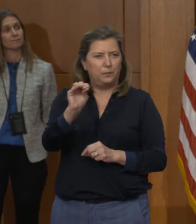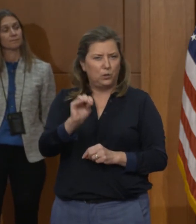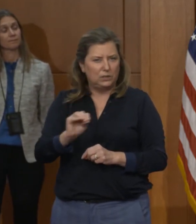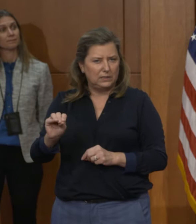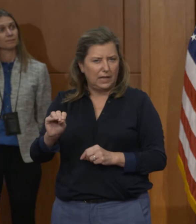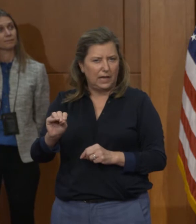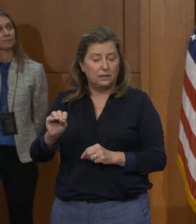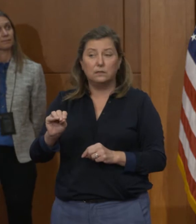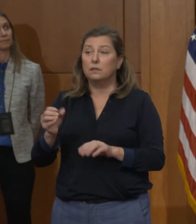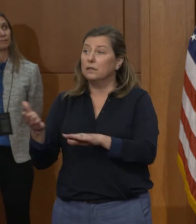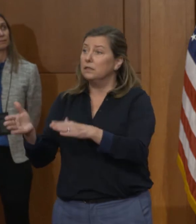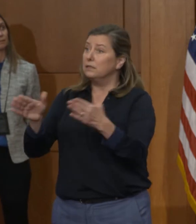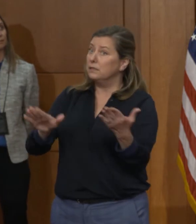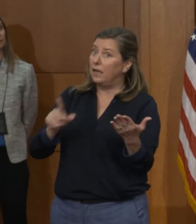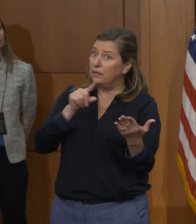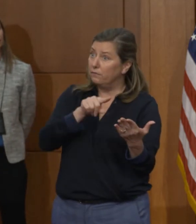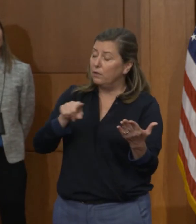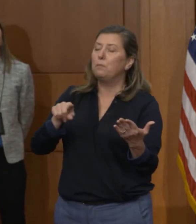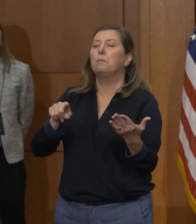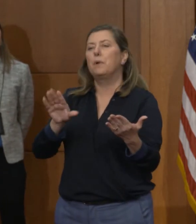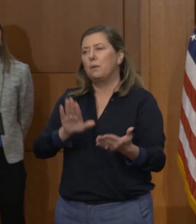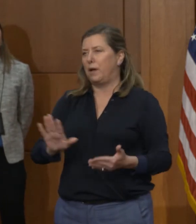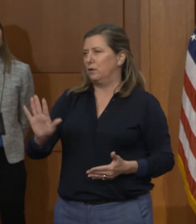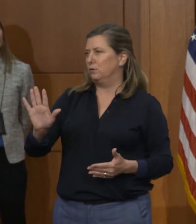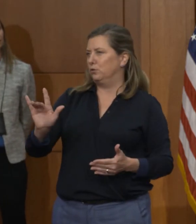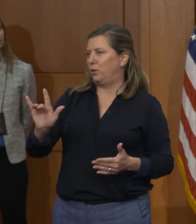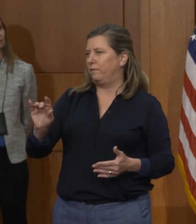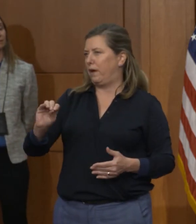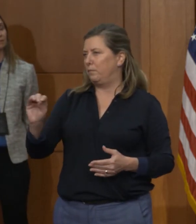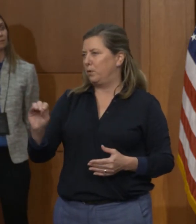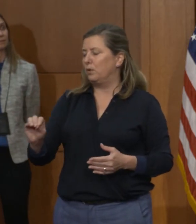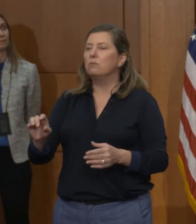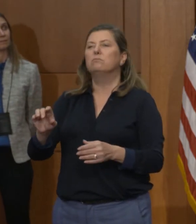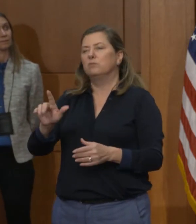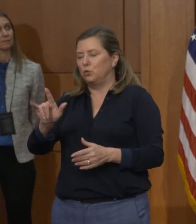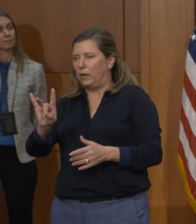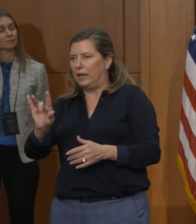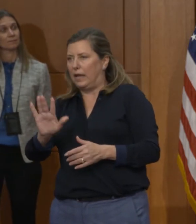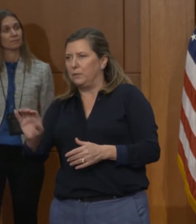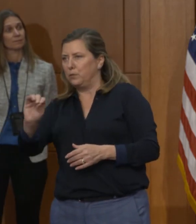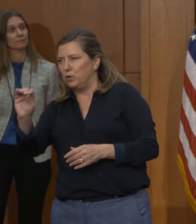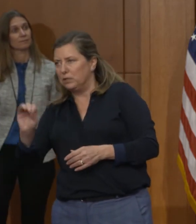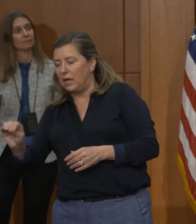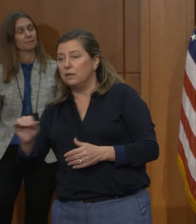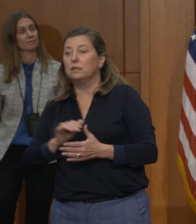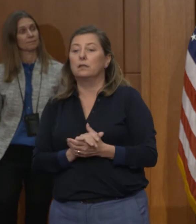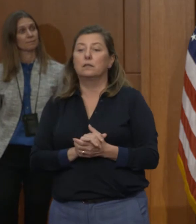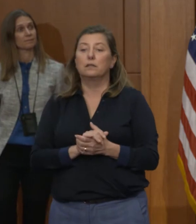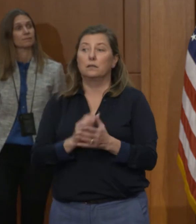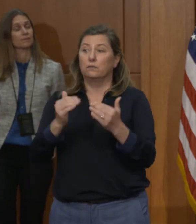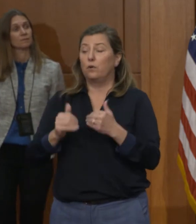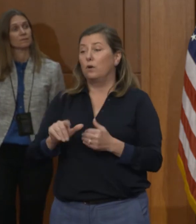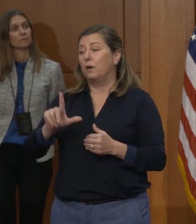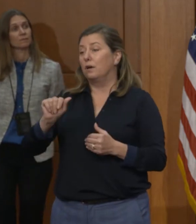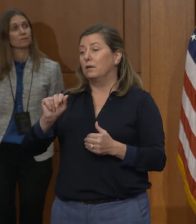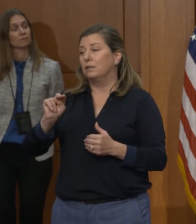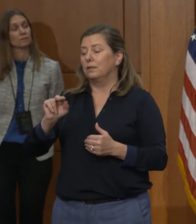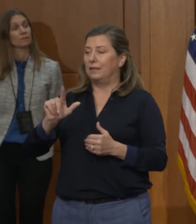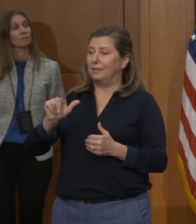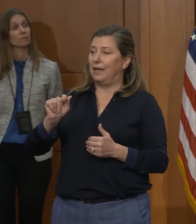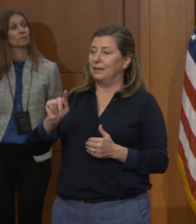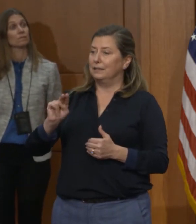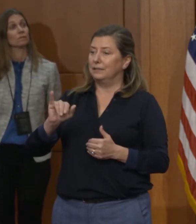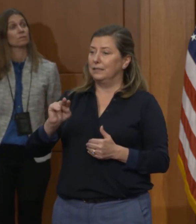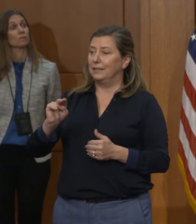28%, deaths around 25, also around 28%, and among the Latinx